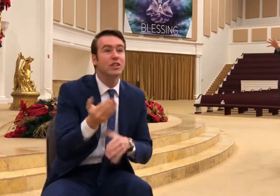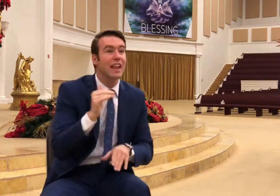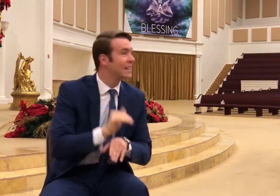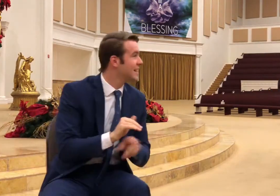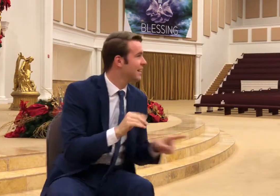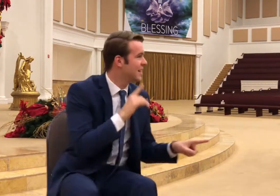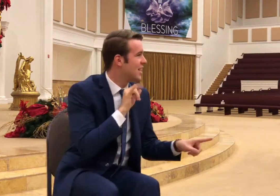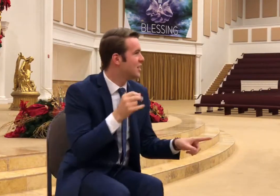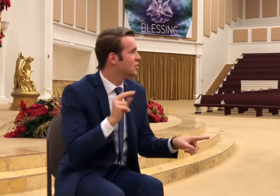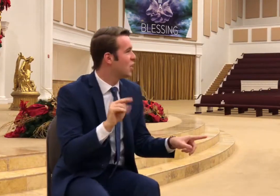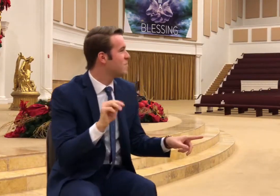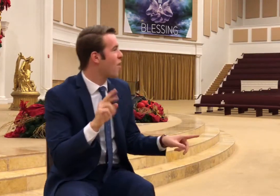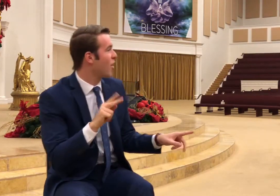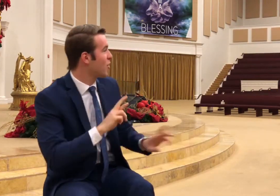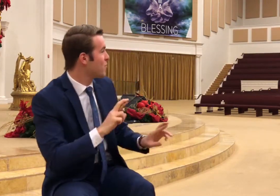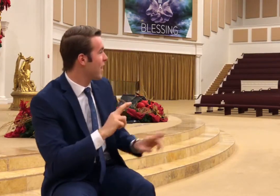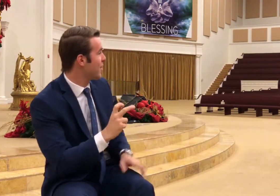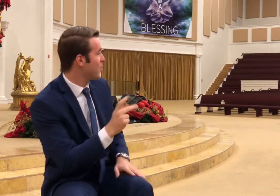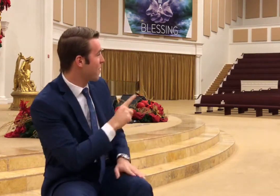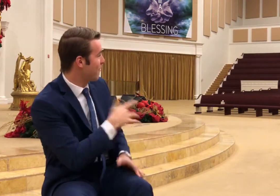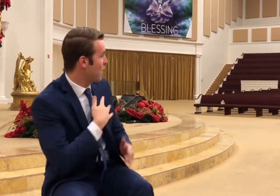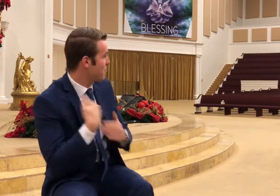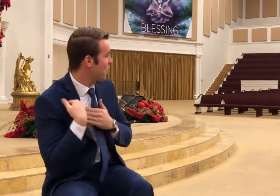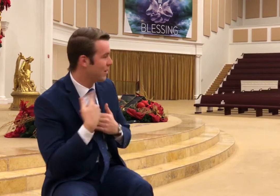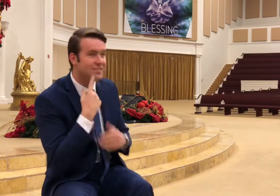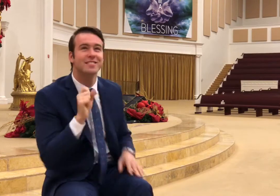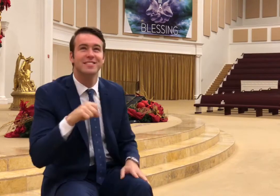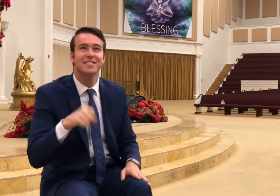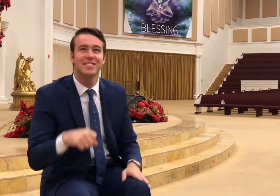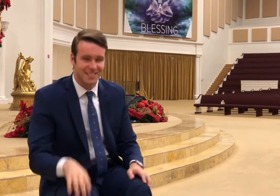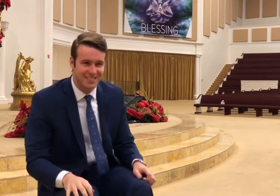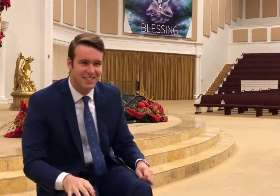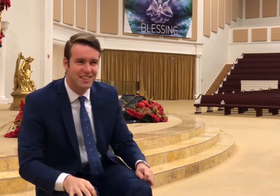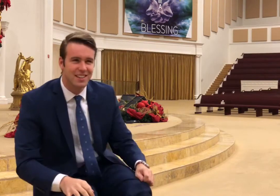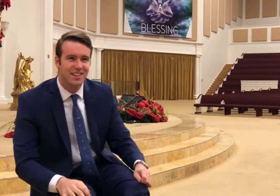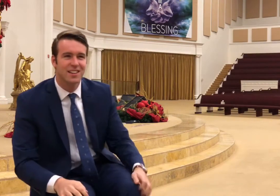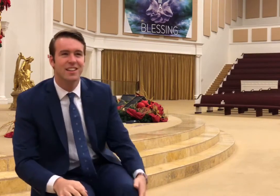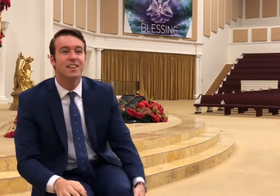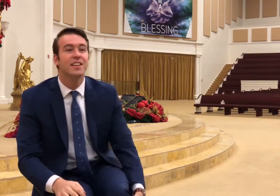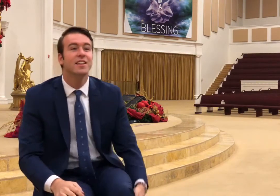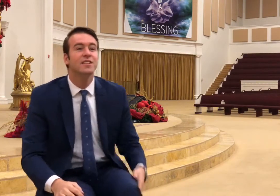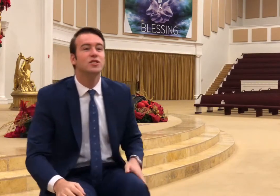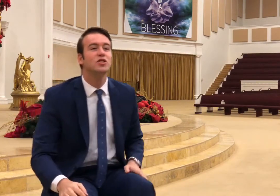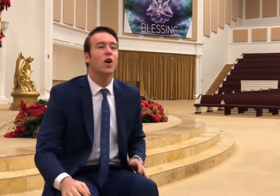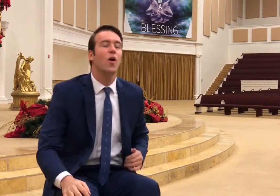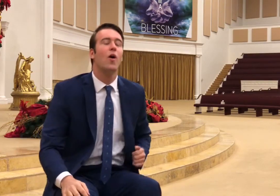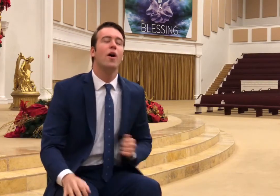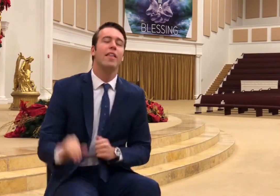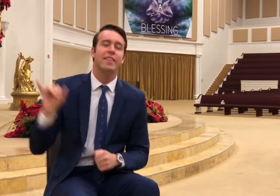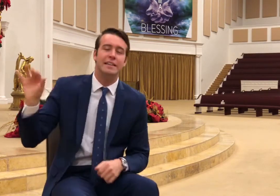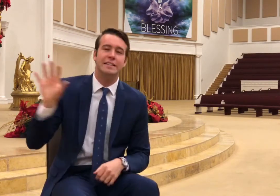you ready to go? You feeling, you getting a burden right now? Amen. This is